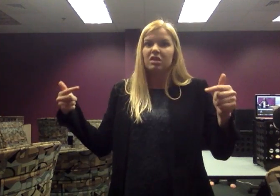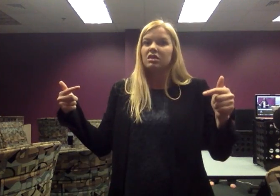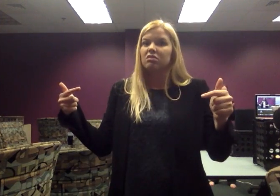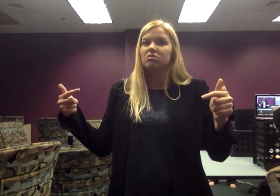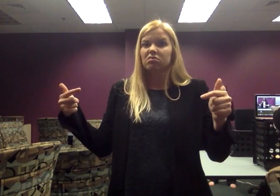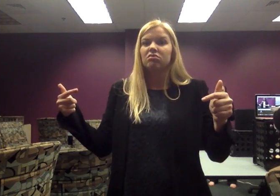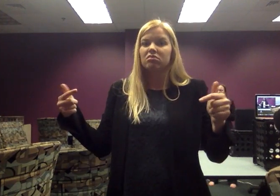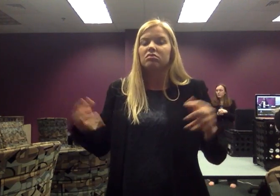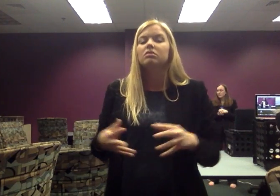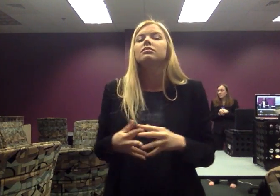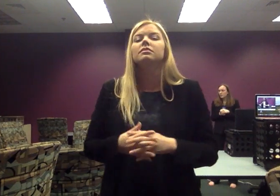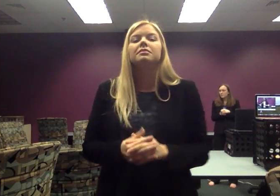What happened?